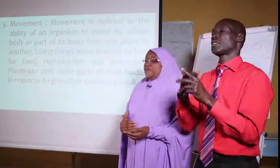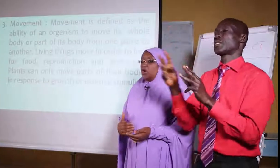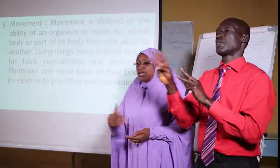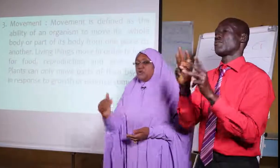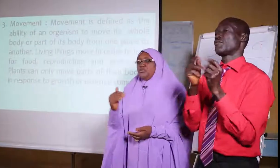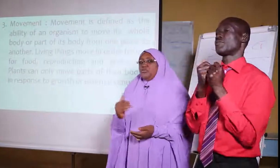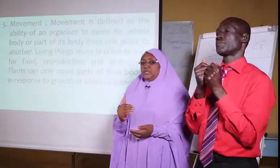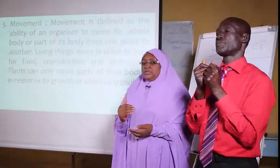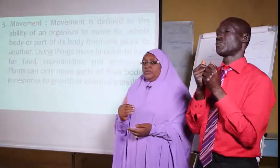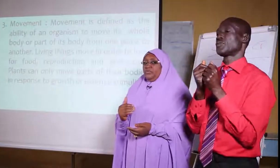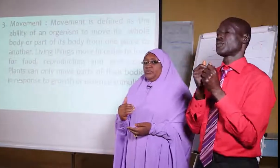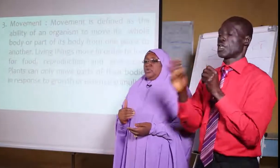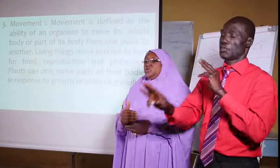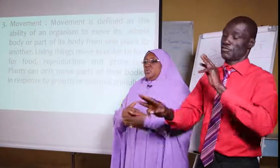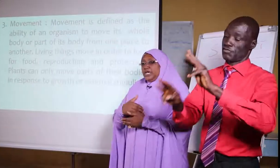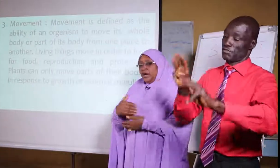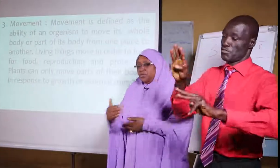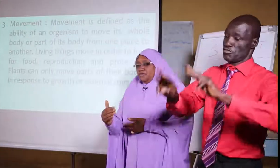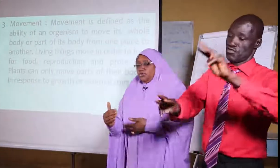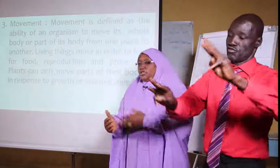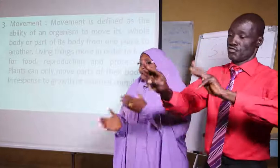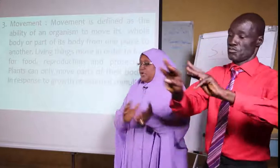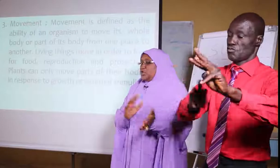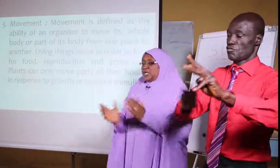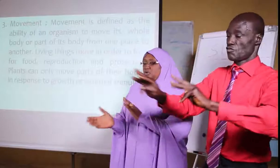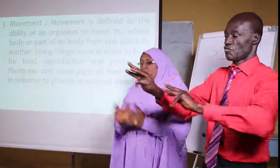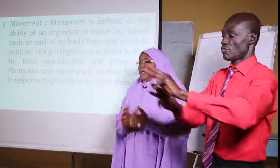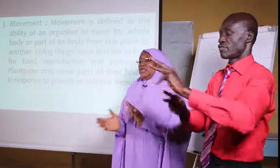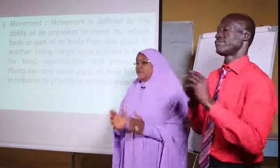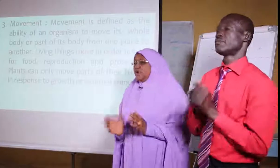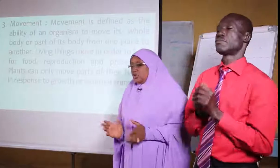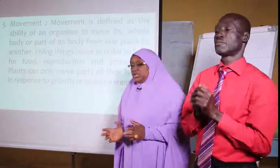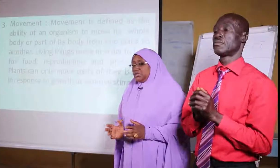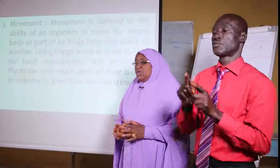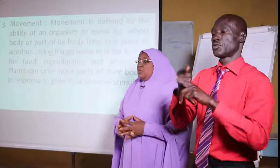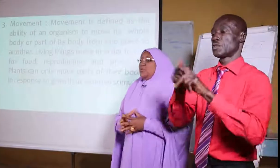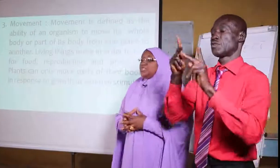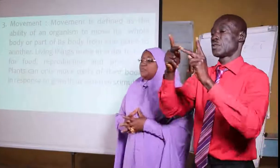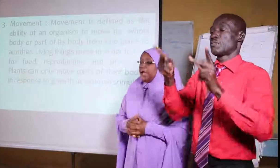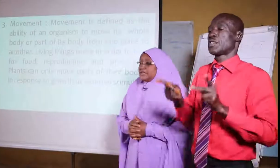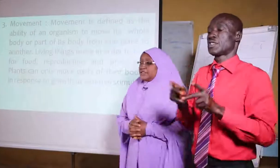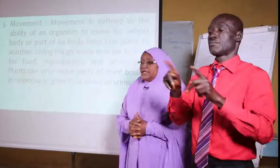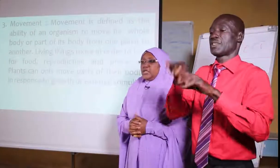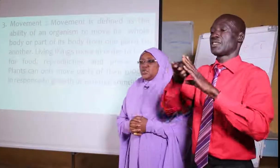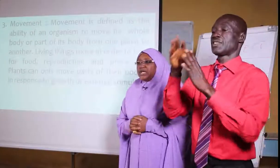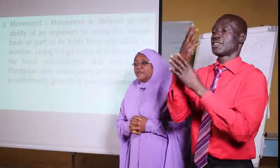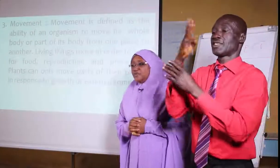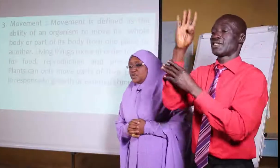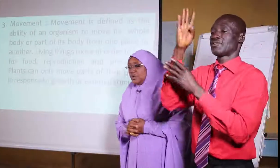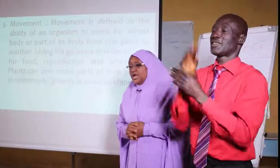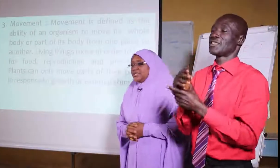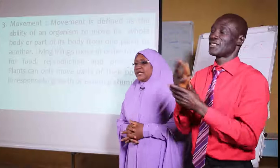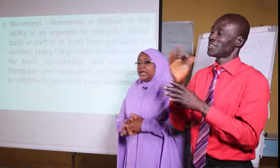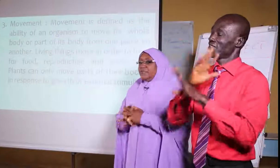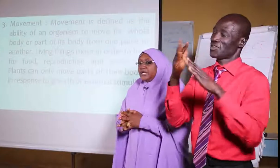they have organs of movement. So they can move, though different organs of movement in different organisms. But in plants, they don't have